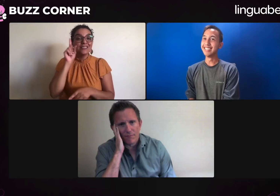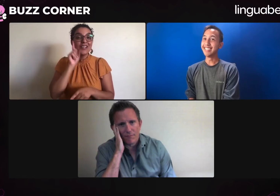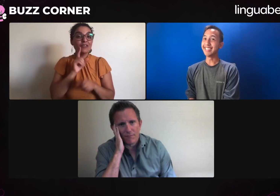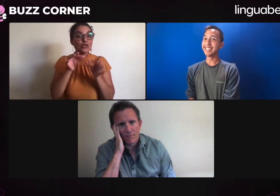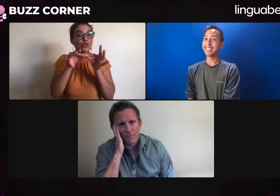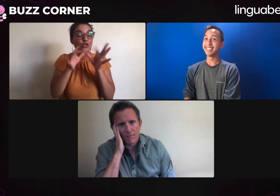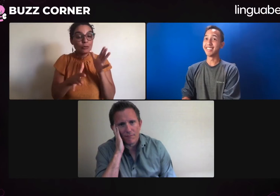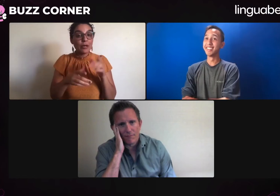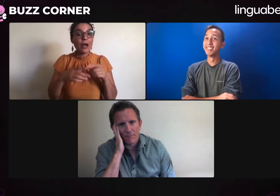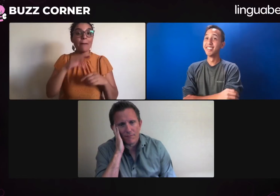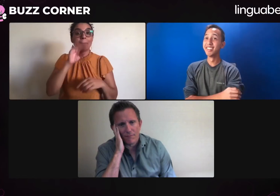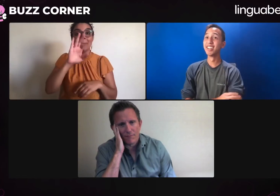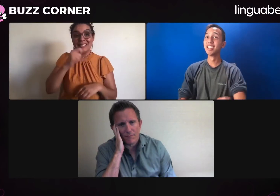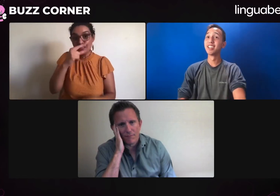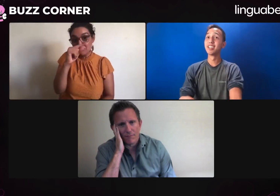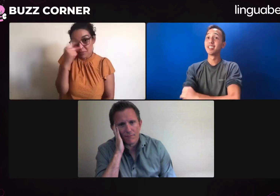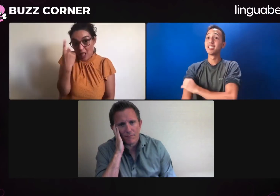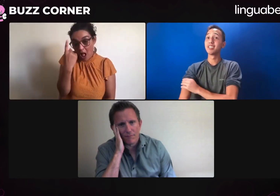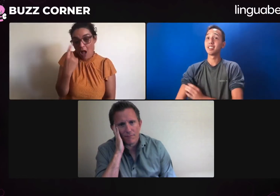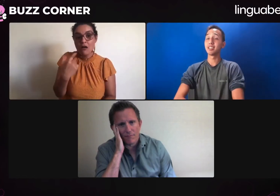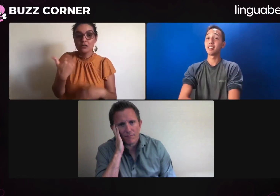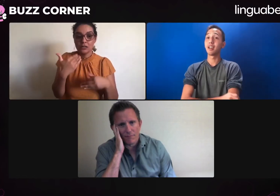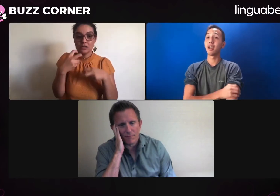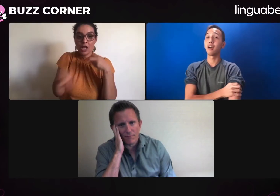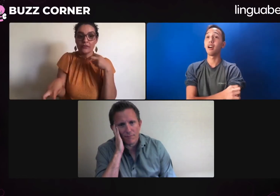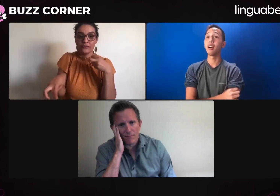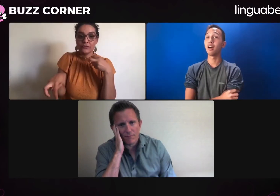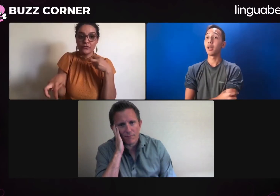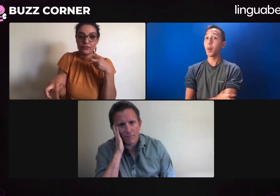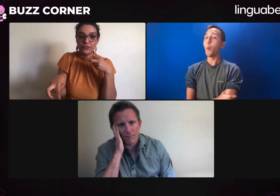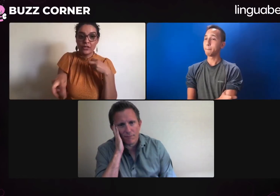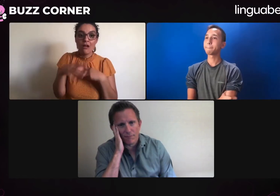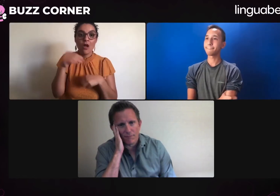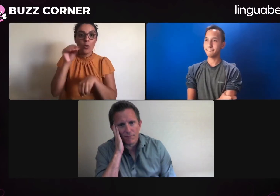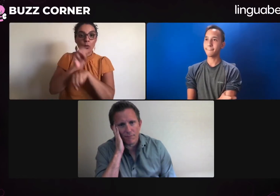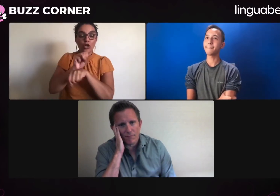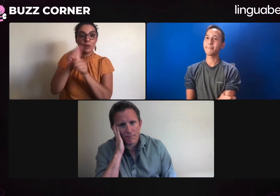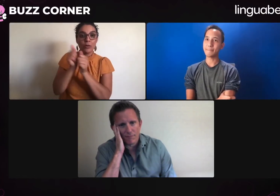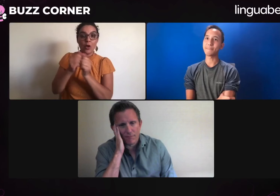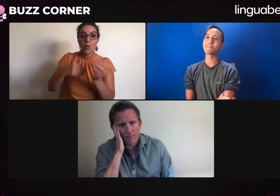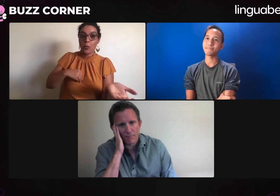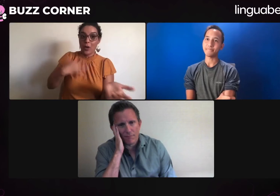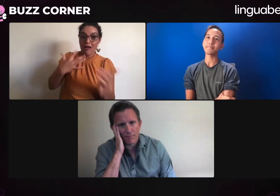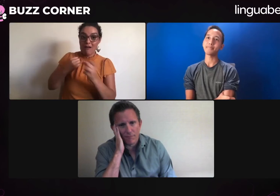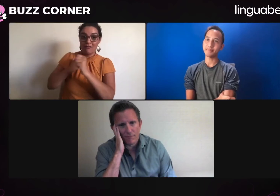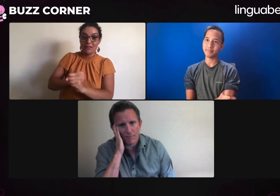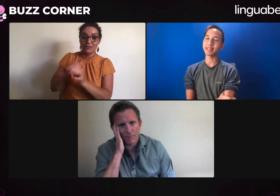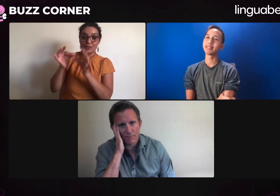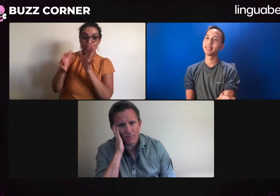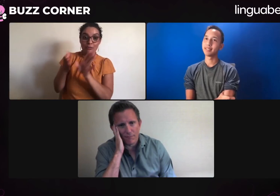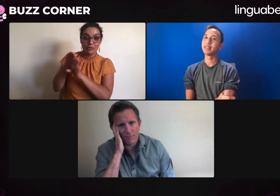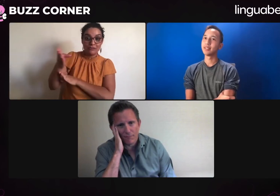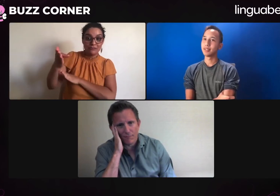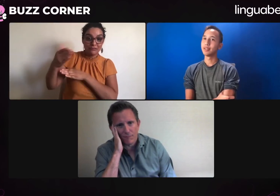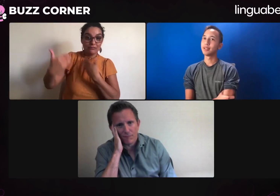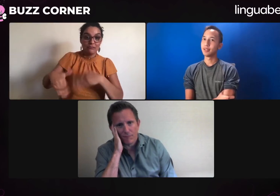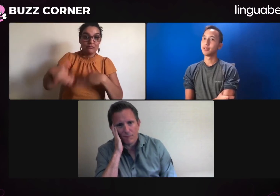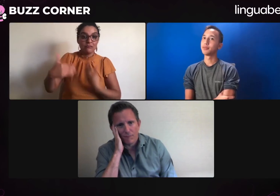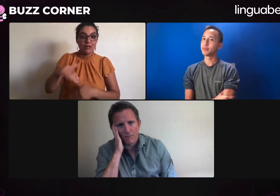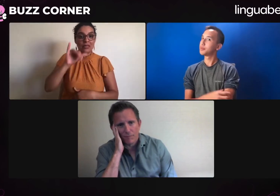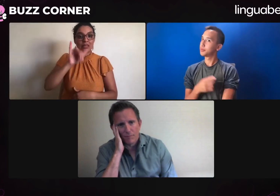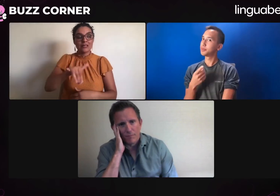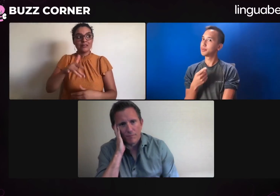exacerbated emotion. I wholeheartedly agree. I think being Black and being an interpreter and working in a